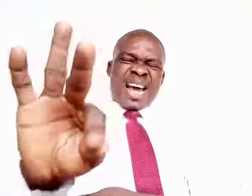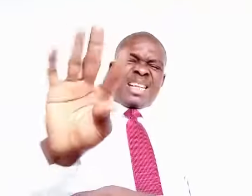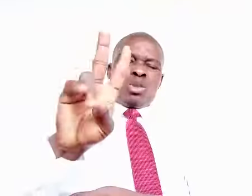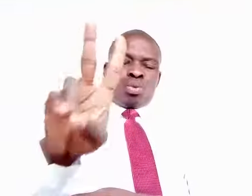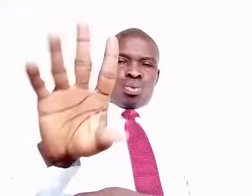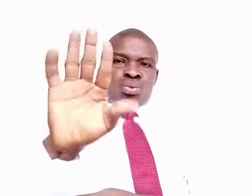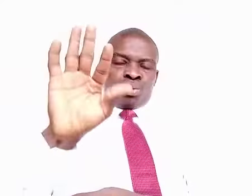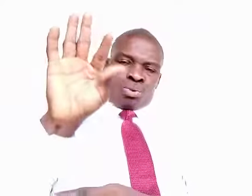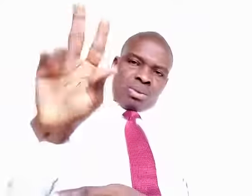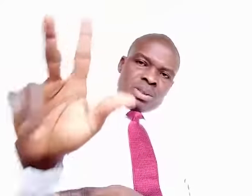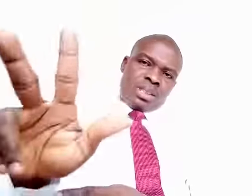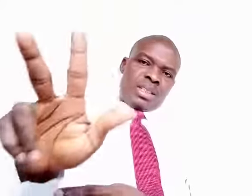9,823,823 and 115 75923 votes. That is